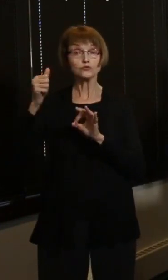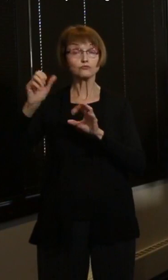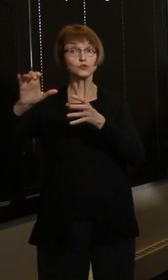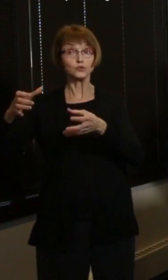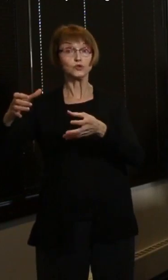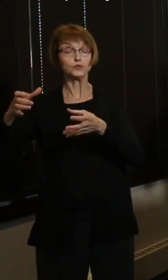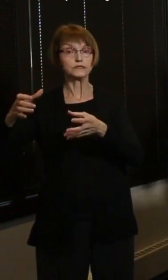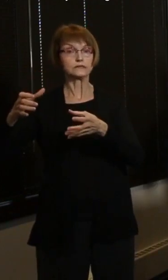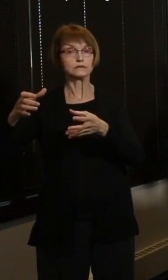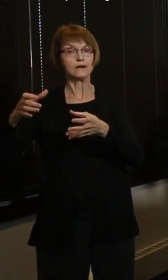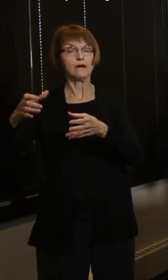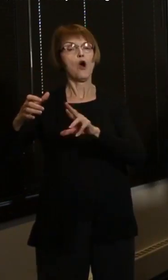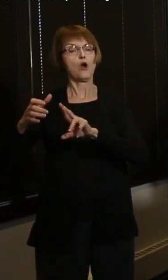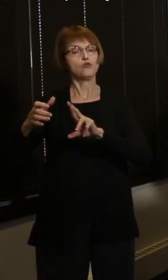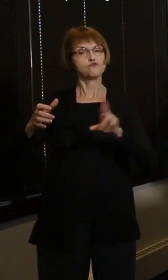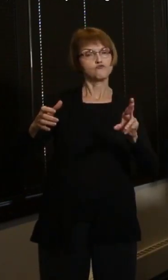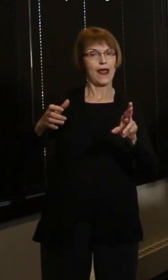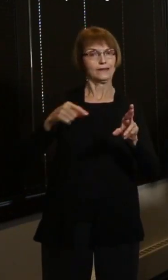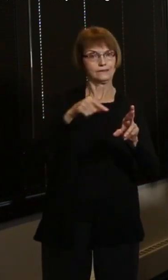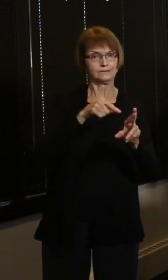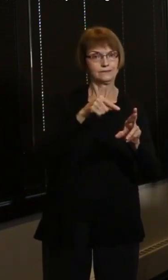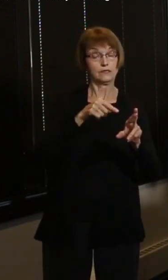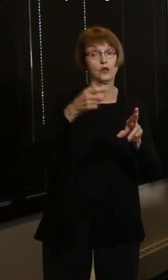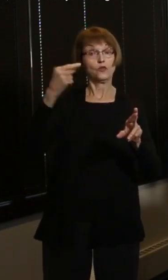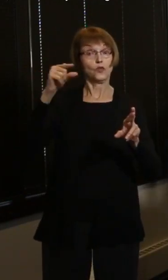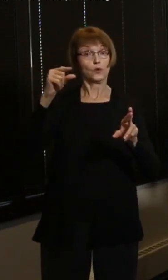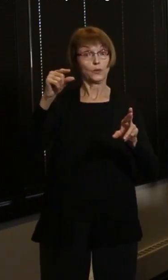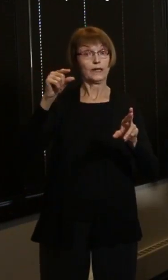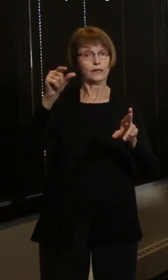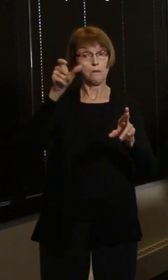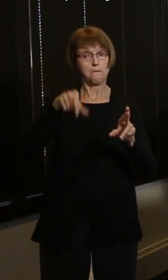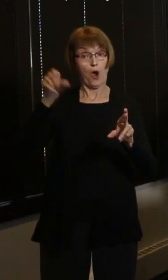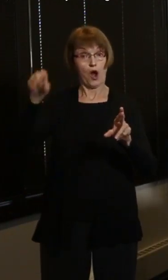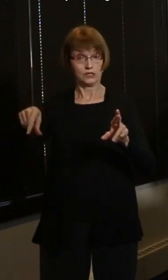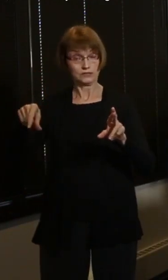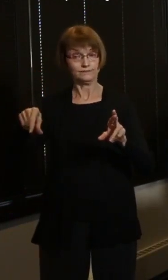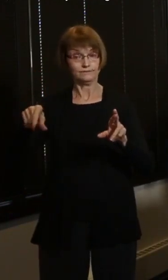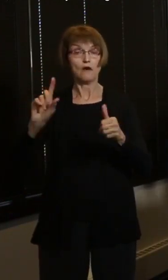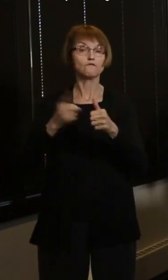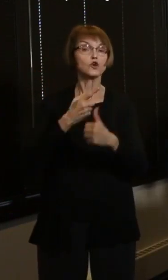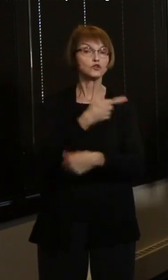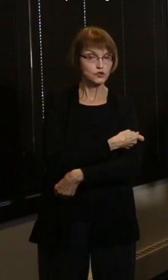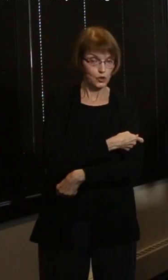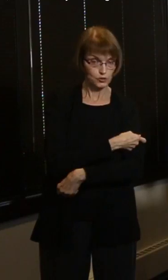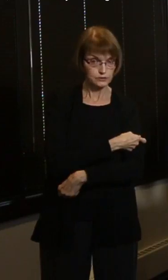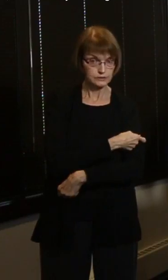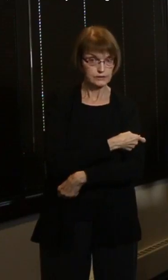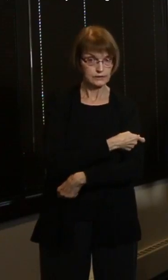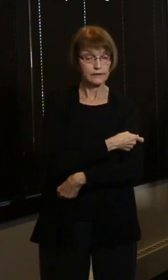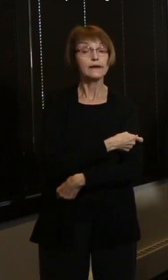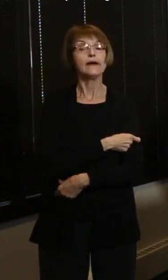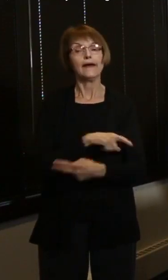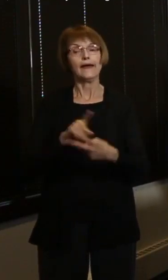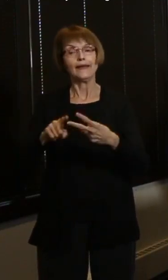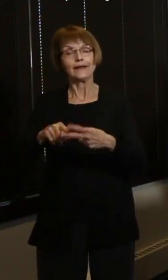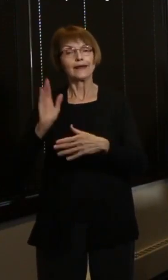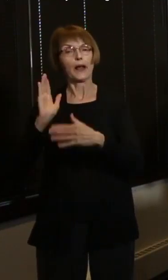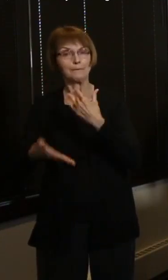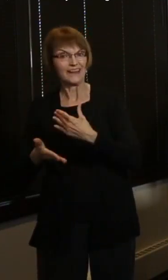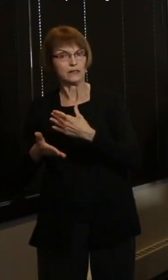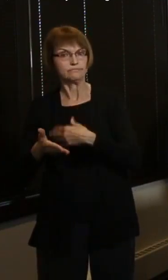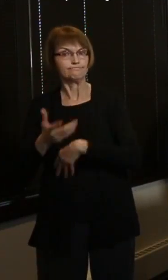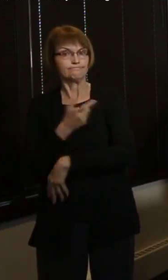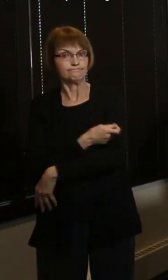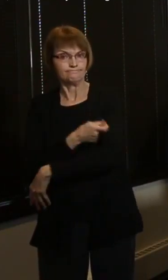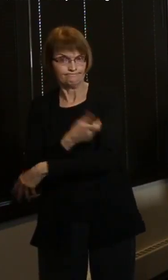are on that far right-hand side, and the green bars represent first dose and completed series. So as you